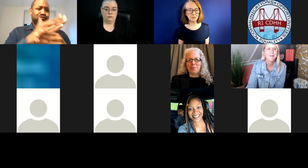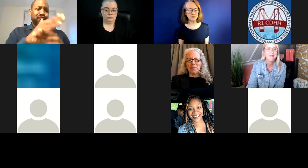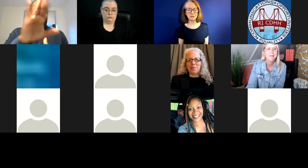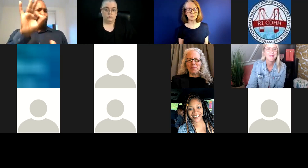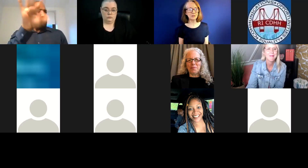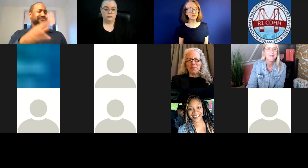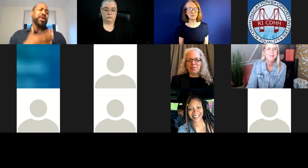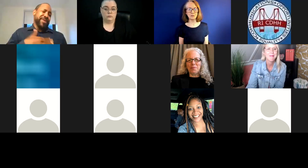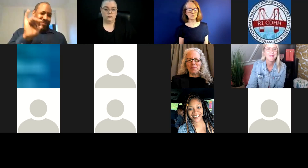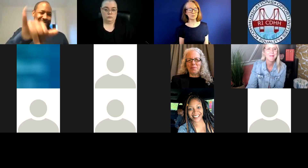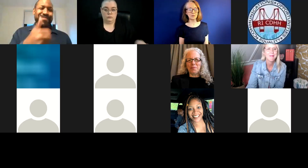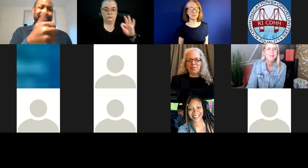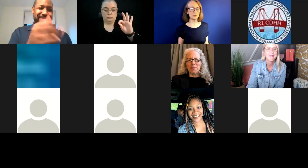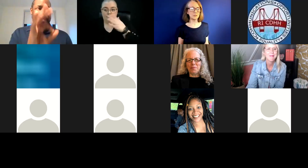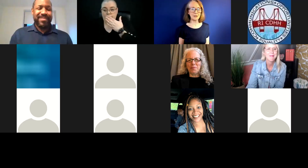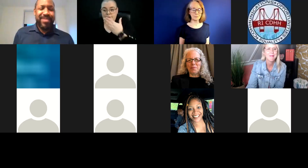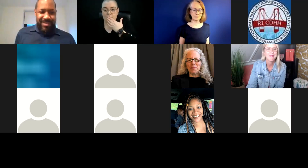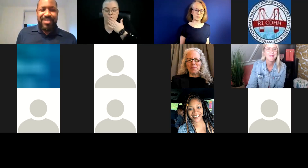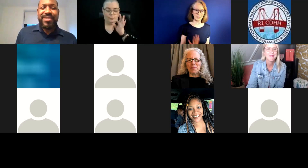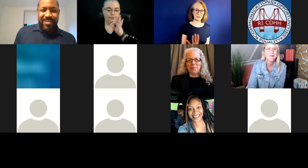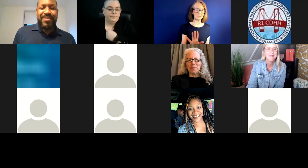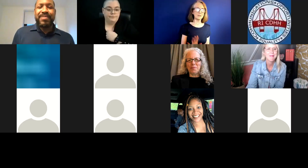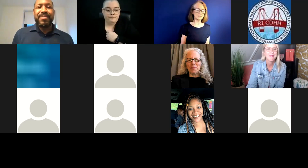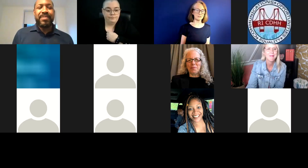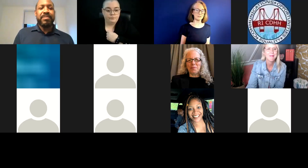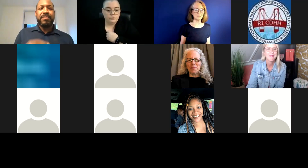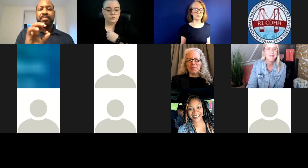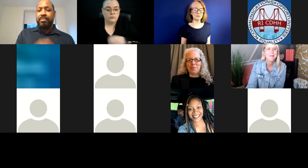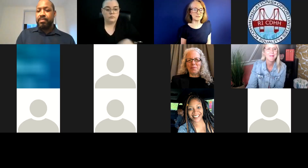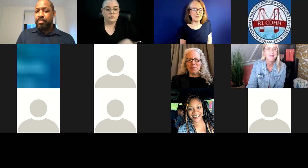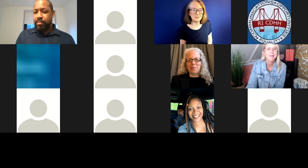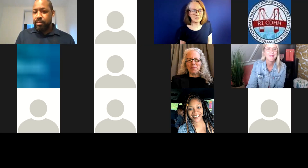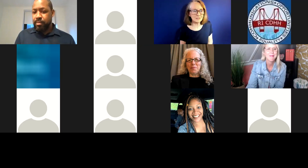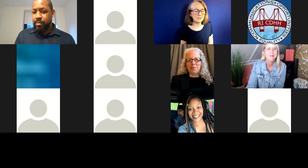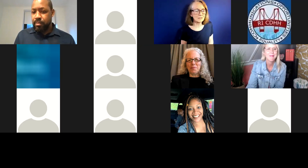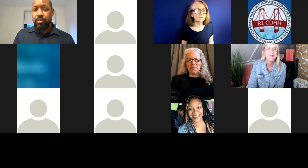it. So I just wanted to put that in the mix of other things that need to get done tonight.